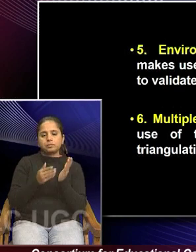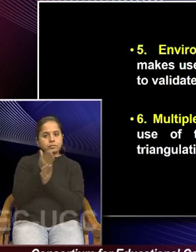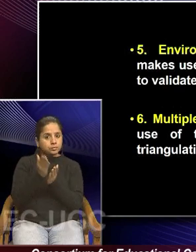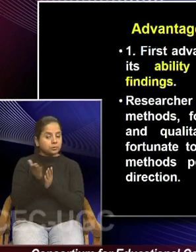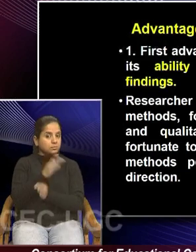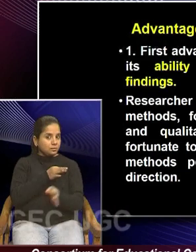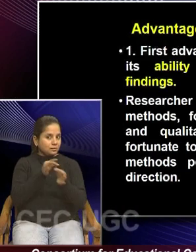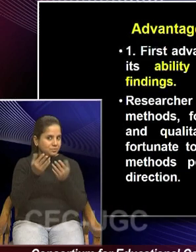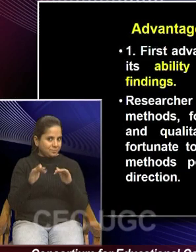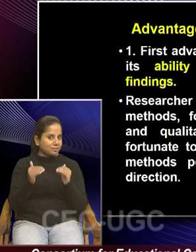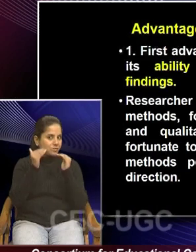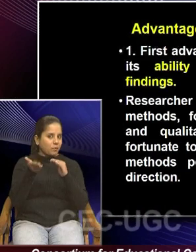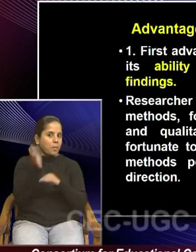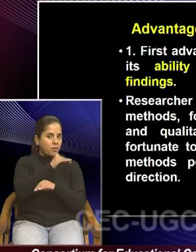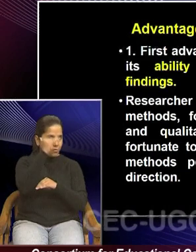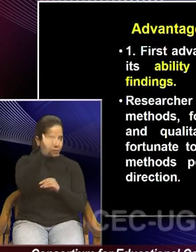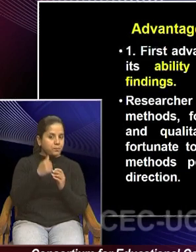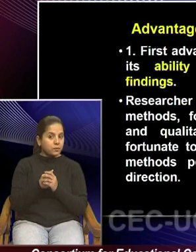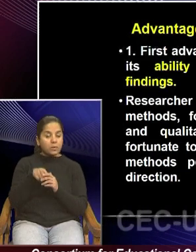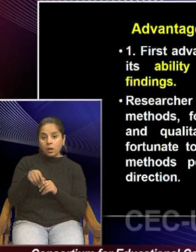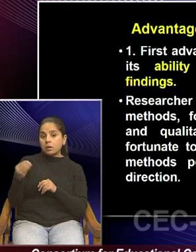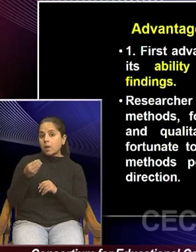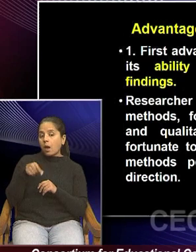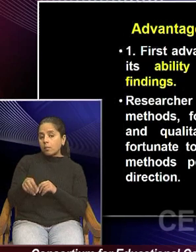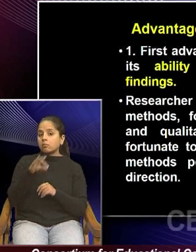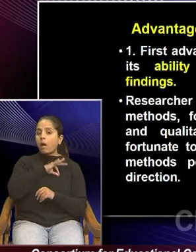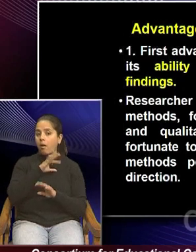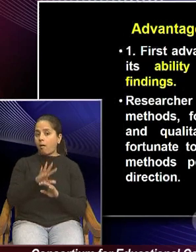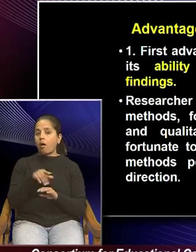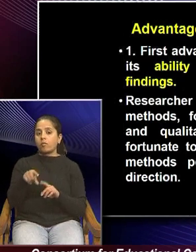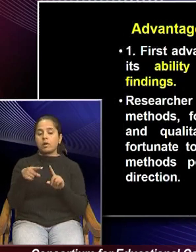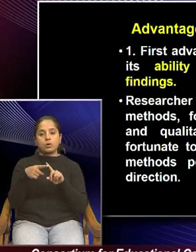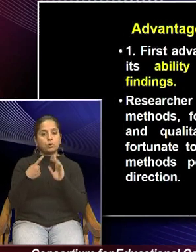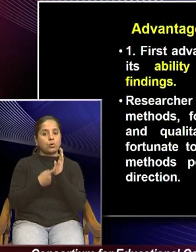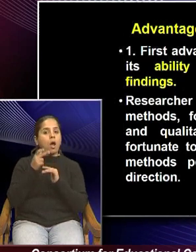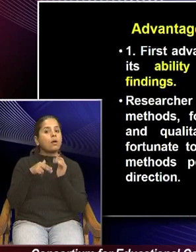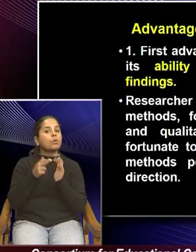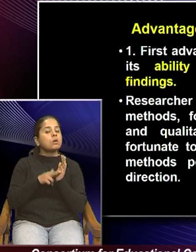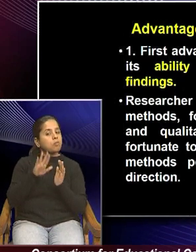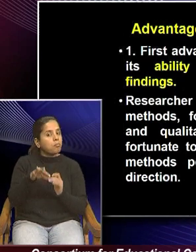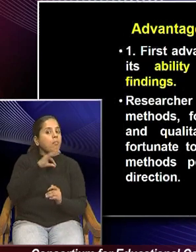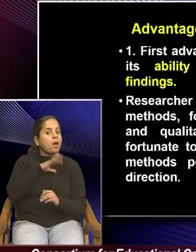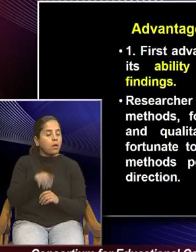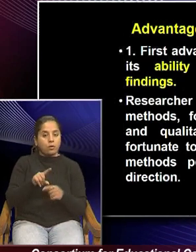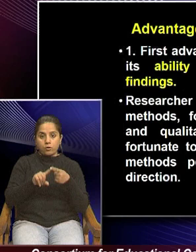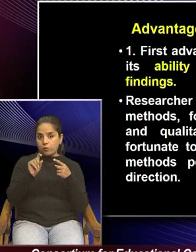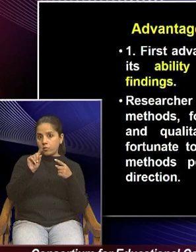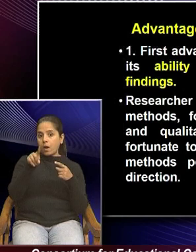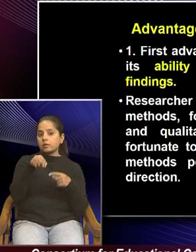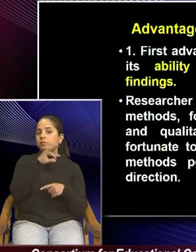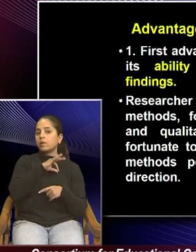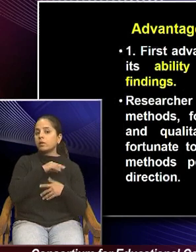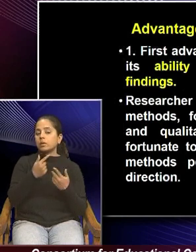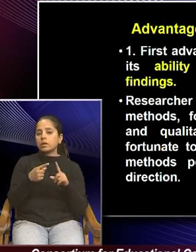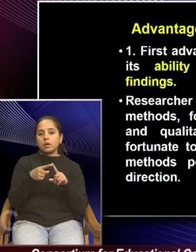mentioned above. So, there are certain advantages of triangulation. Number one, that is the first advantage